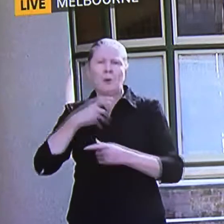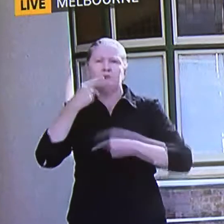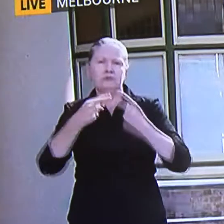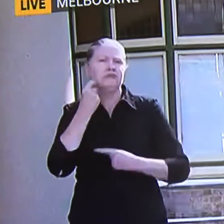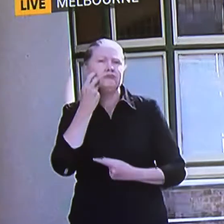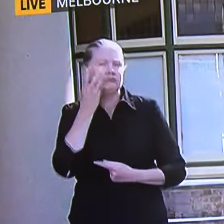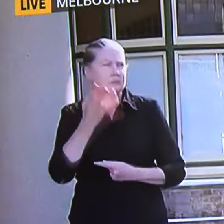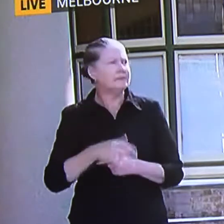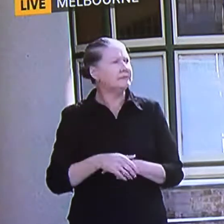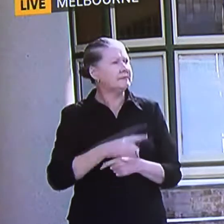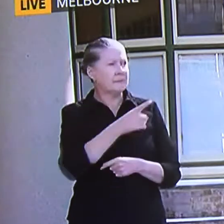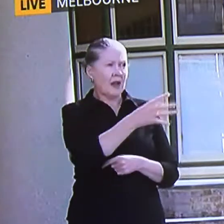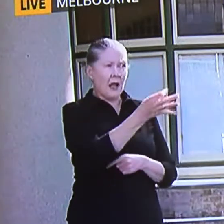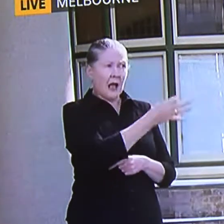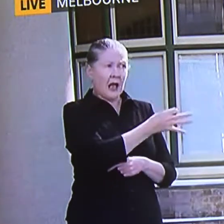coming days on that.